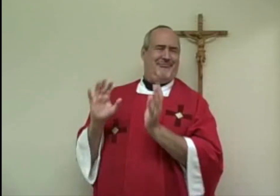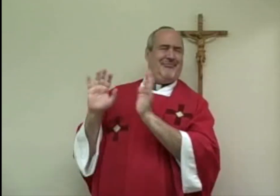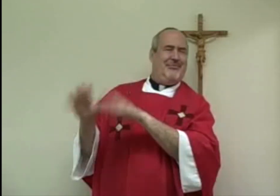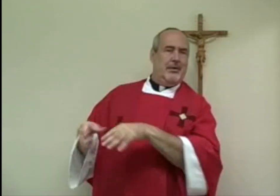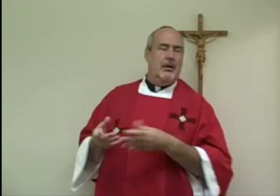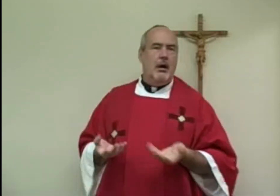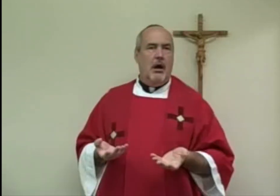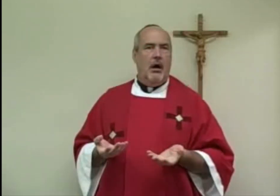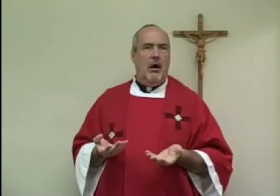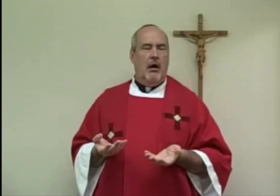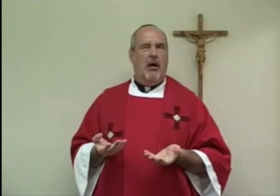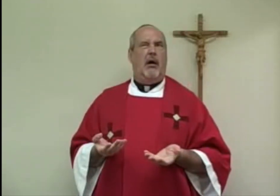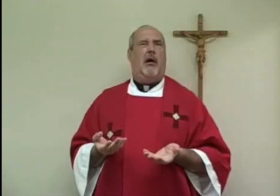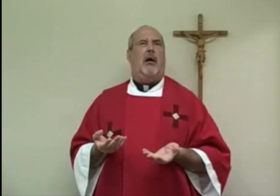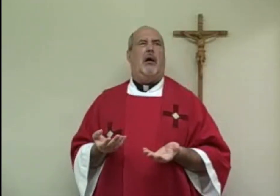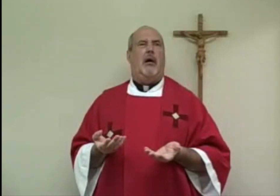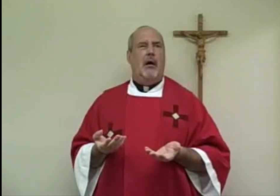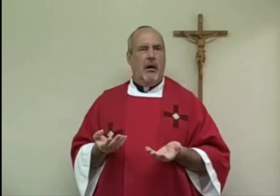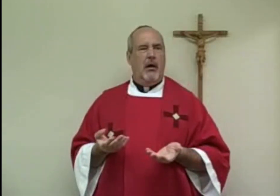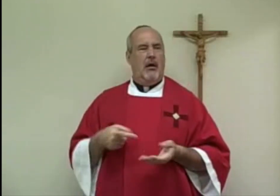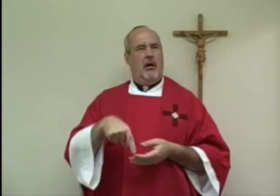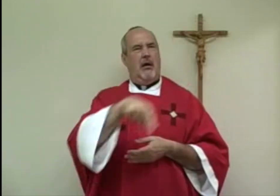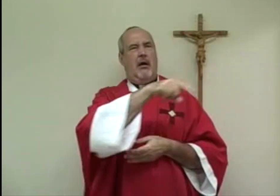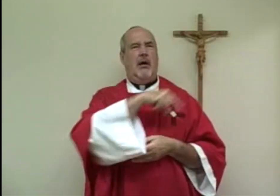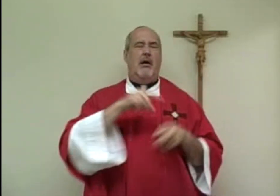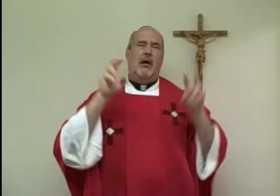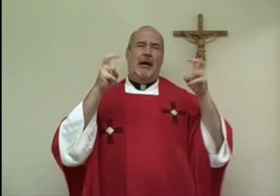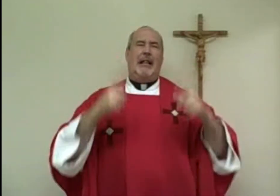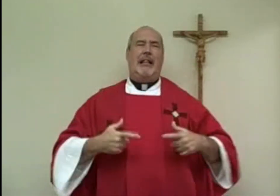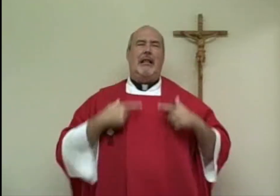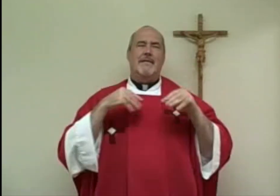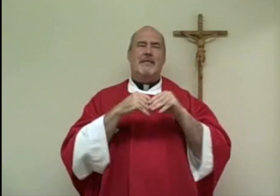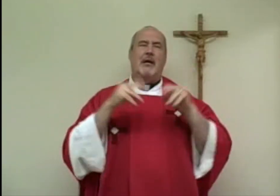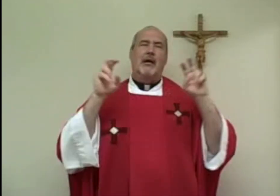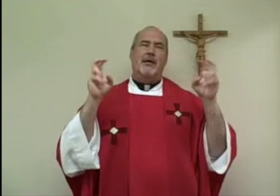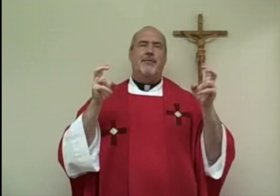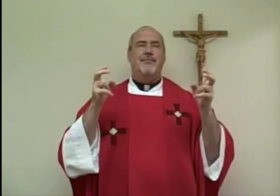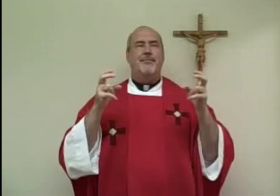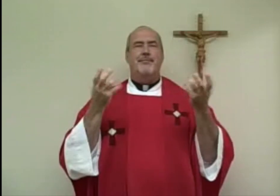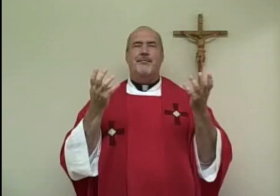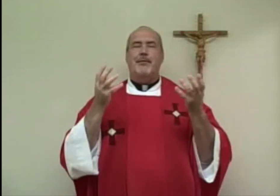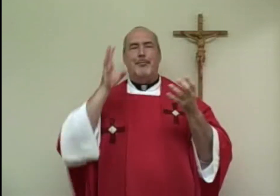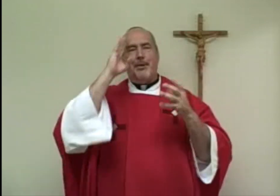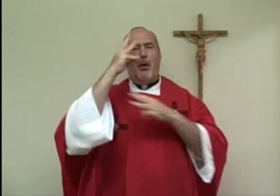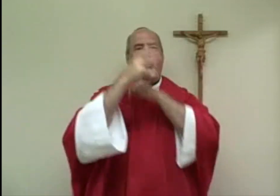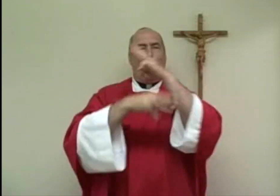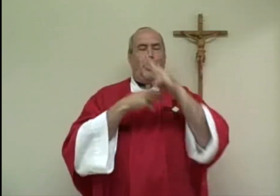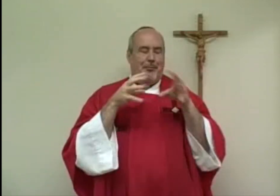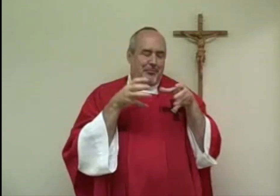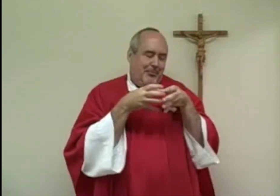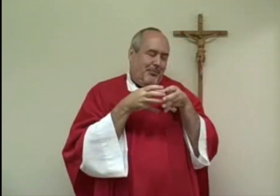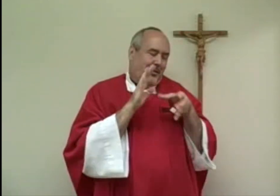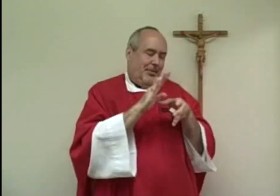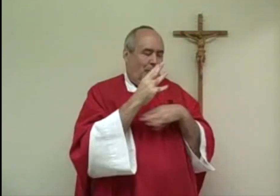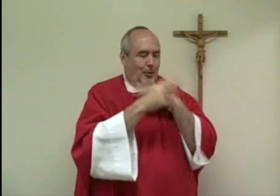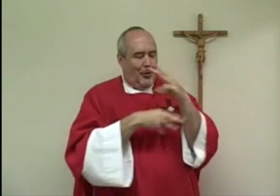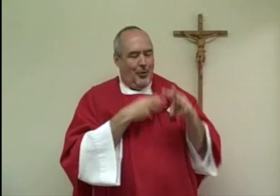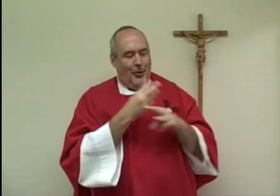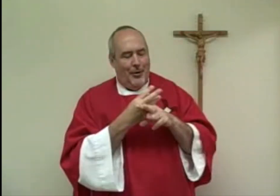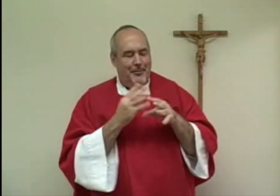didn't think anything of this person from Nazareth, them living in their own little cloistered